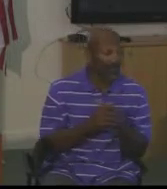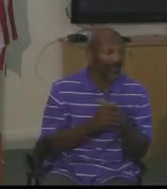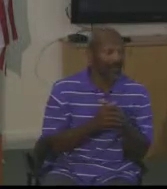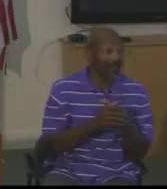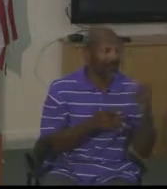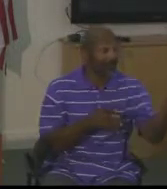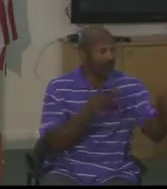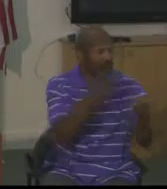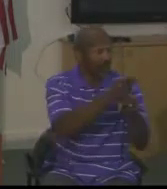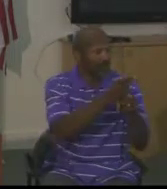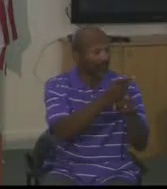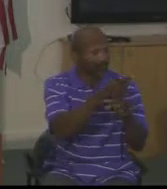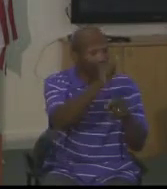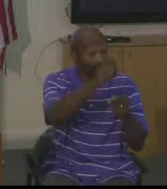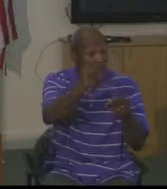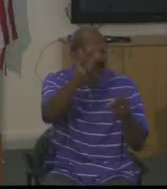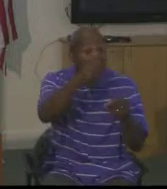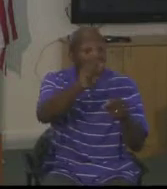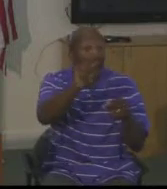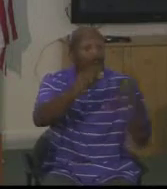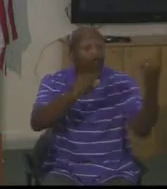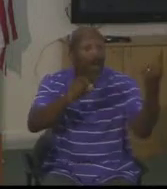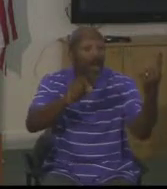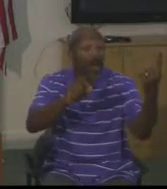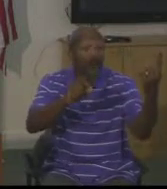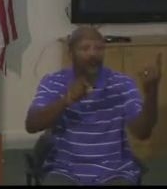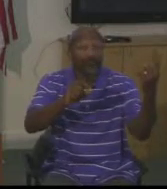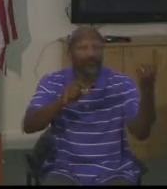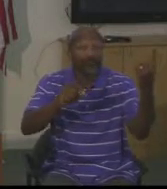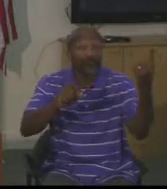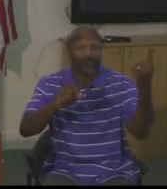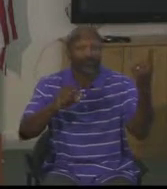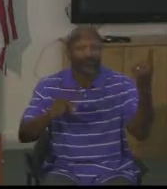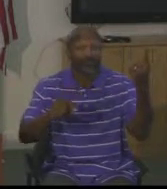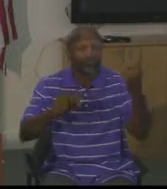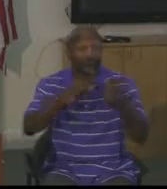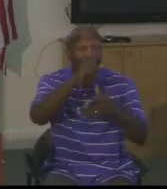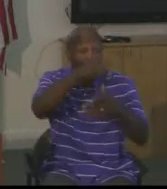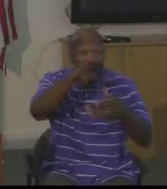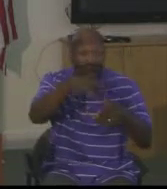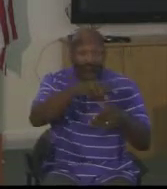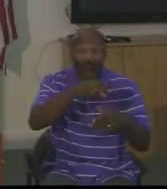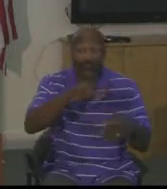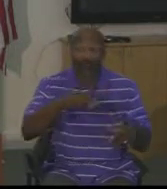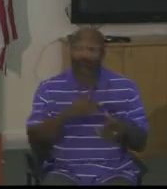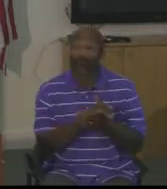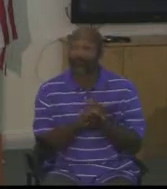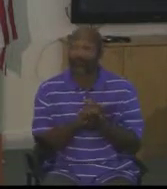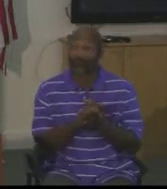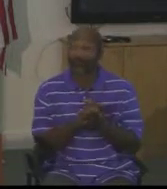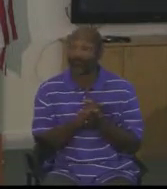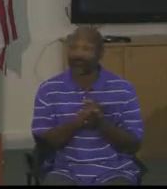Yeah, I used that before. Okay, so your grade is grading. Okay.